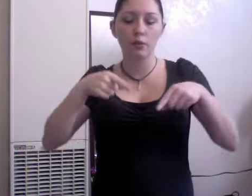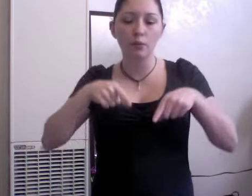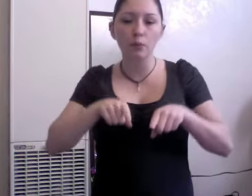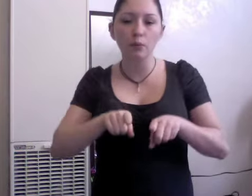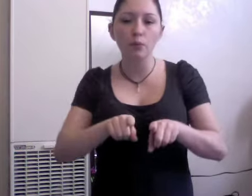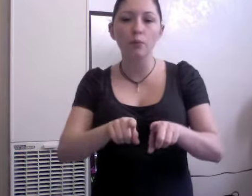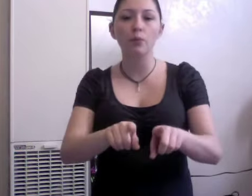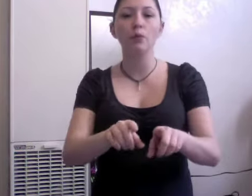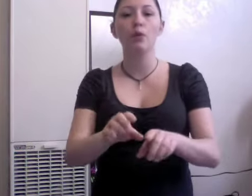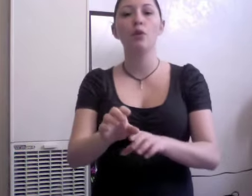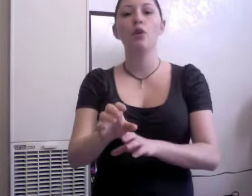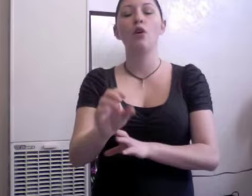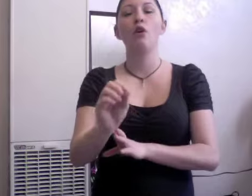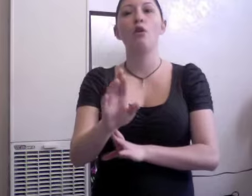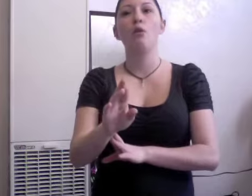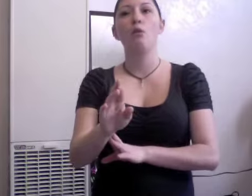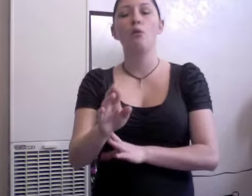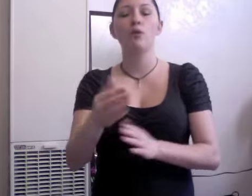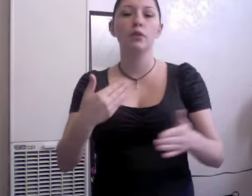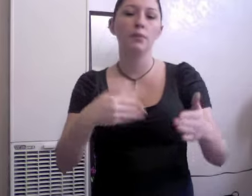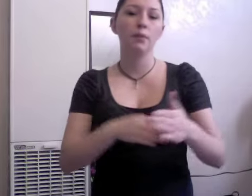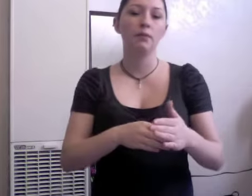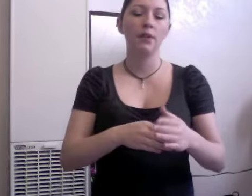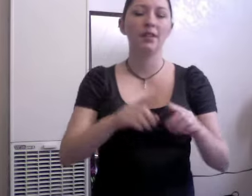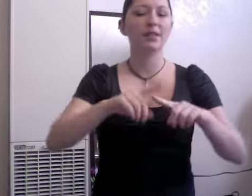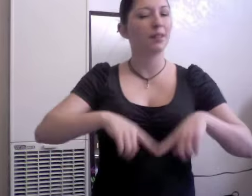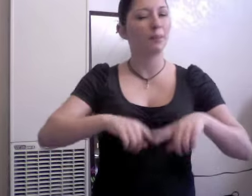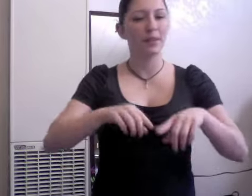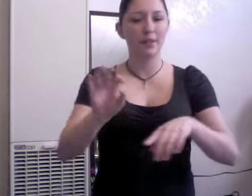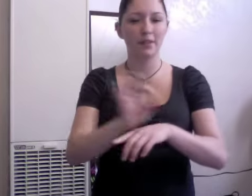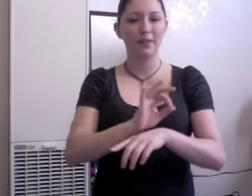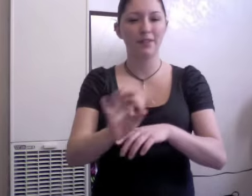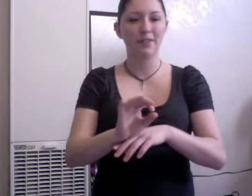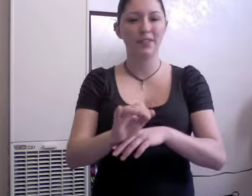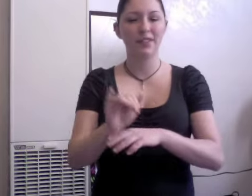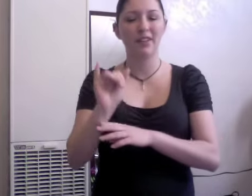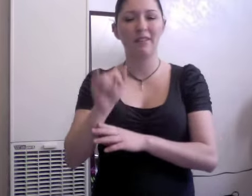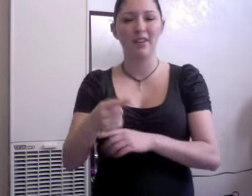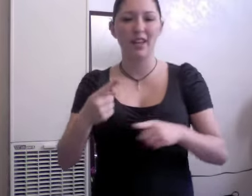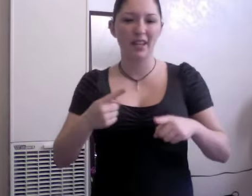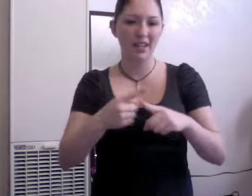out, depending on the functions that are happening in that area or at that intersection of organs.